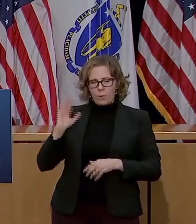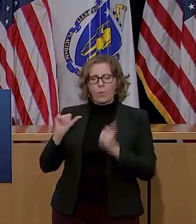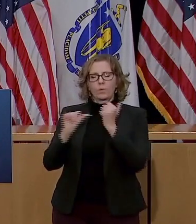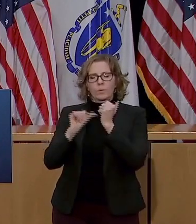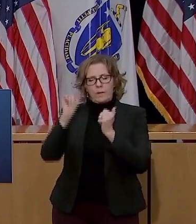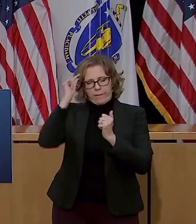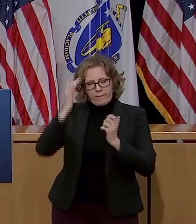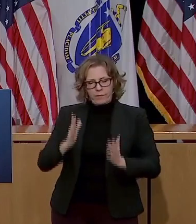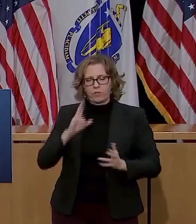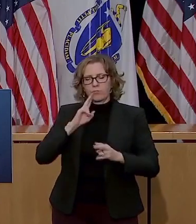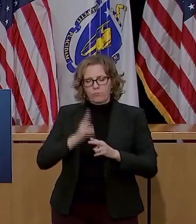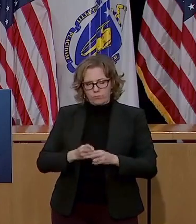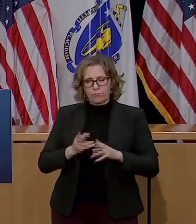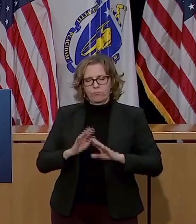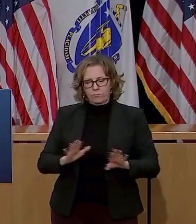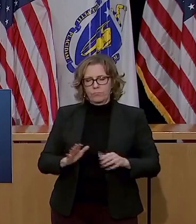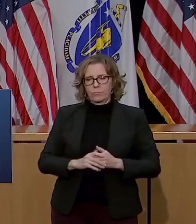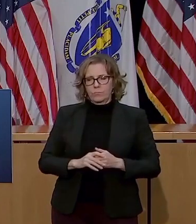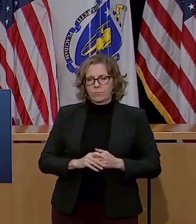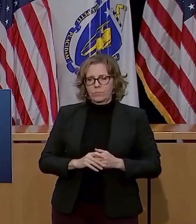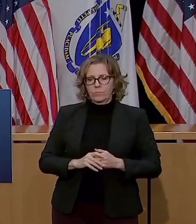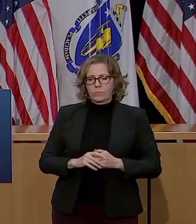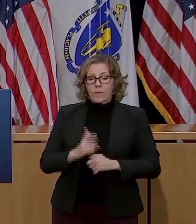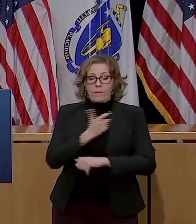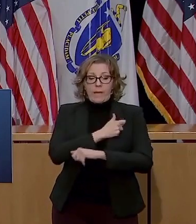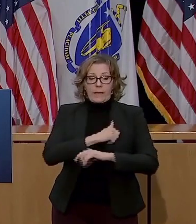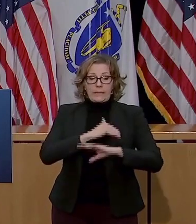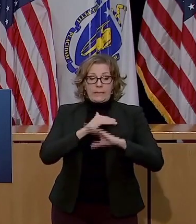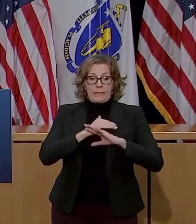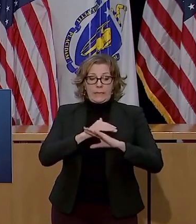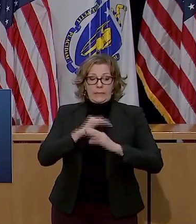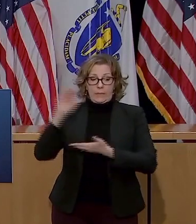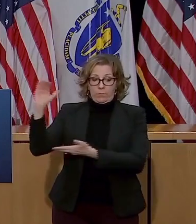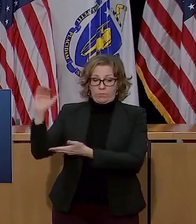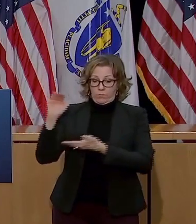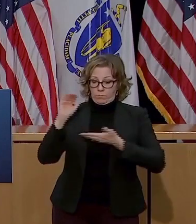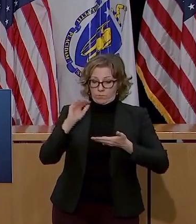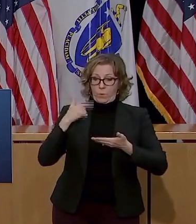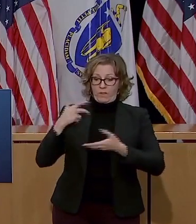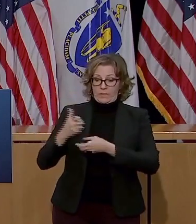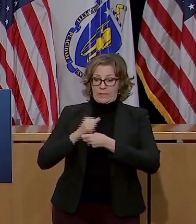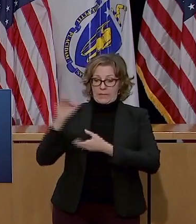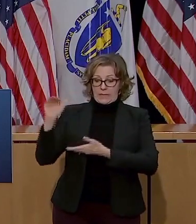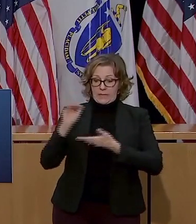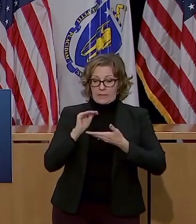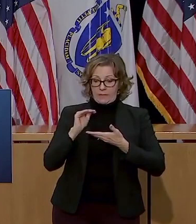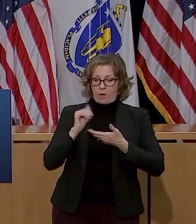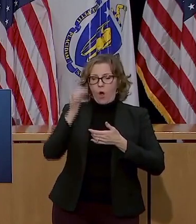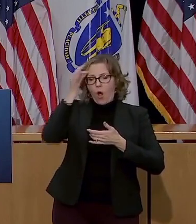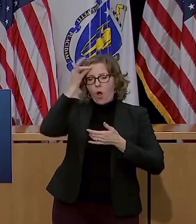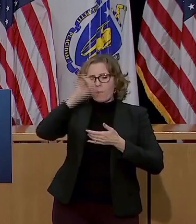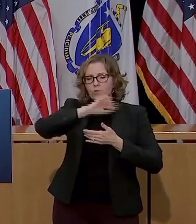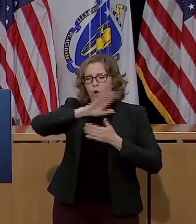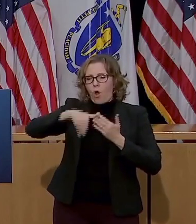the vaccine that we have received as a Commonwealth has been distributed to